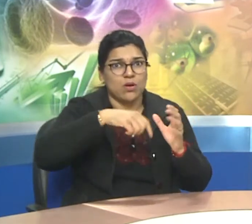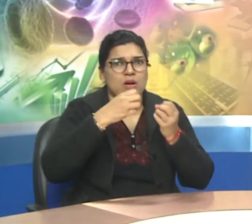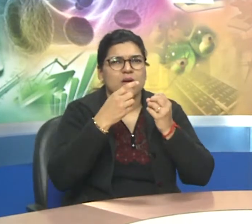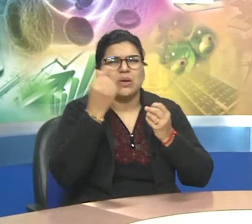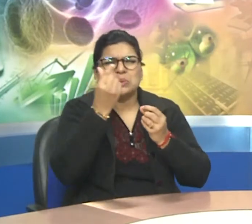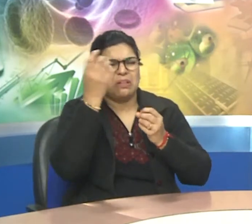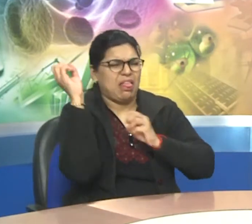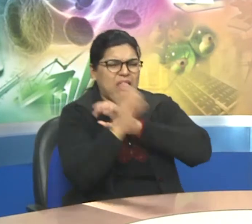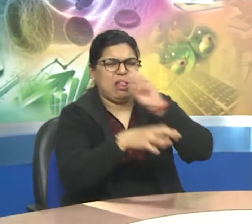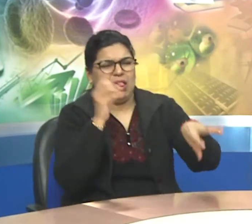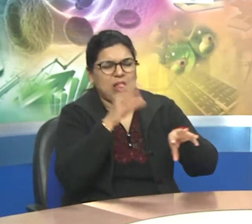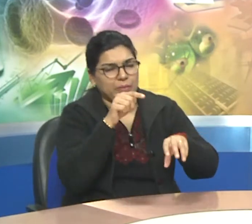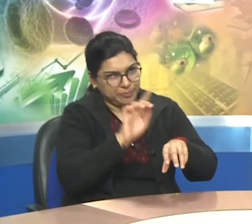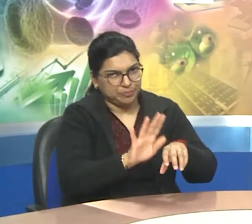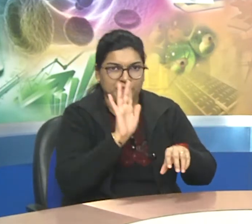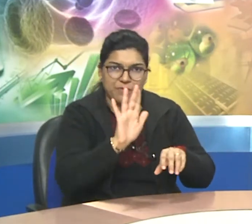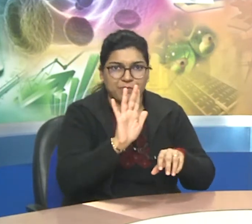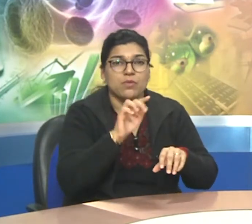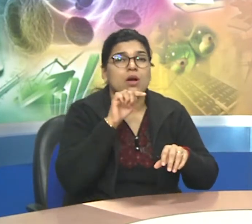For example,